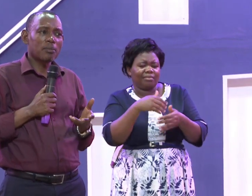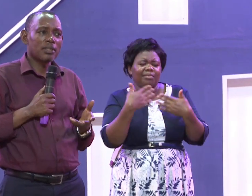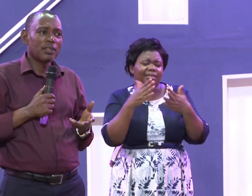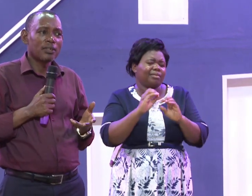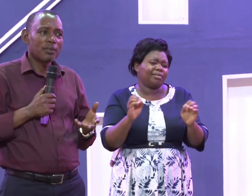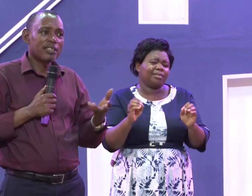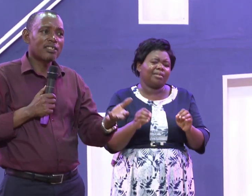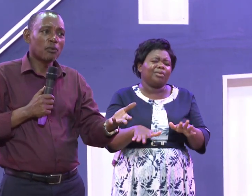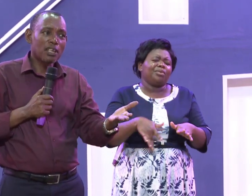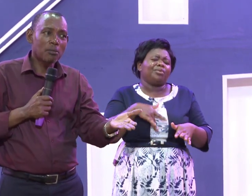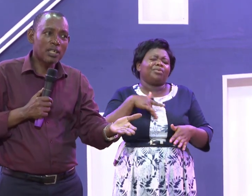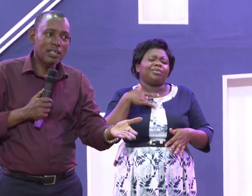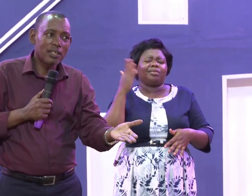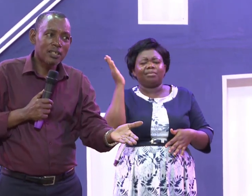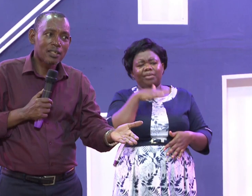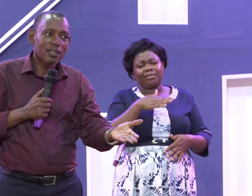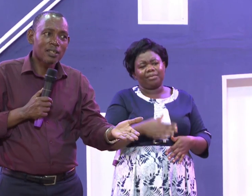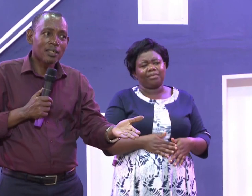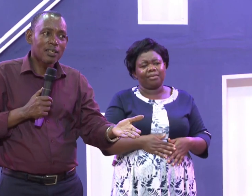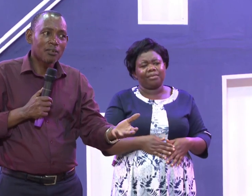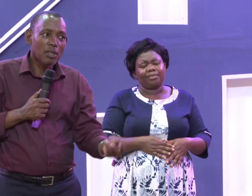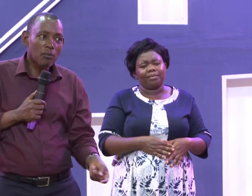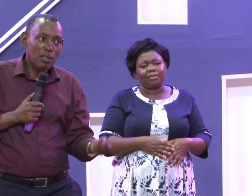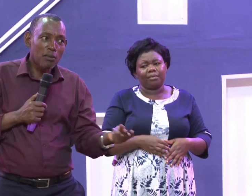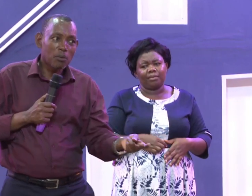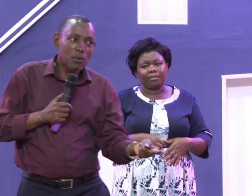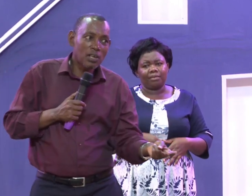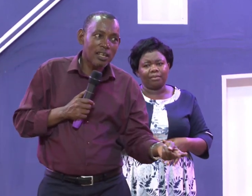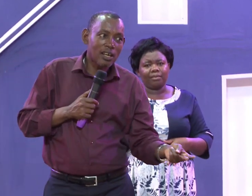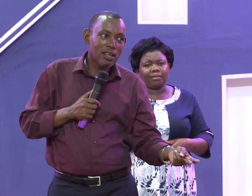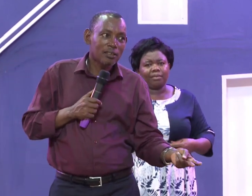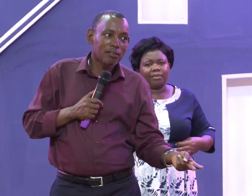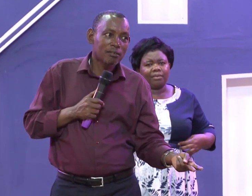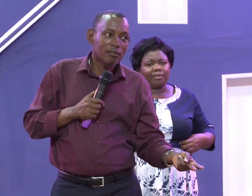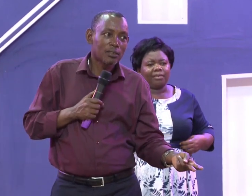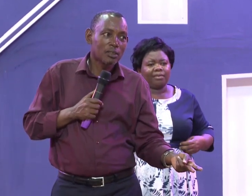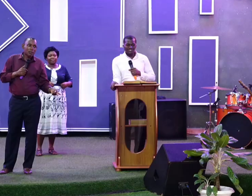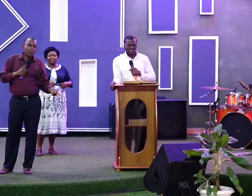Owulira bubi. Tugezese olina bukidi, olinayo budogeeka?